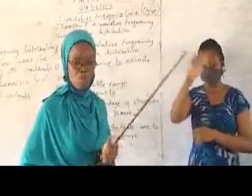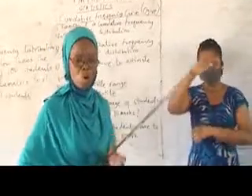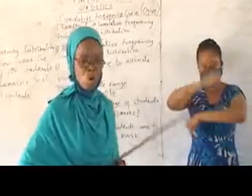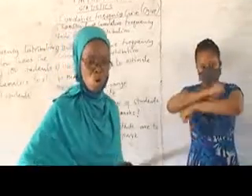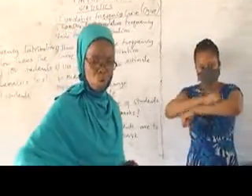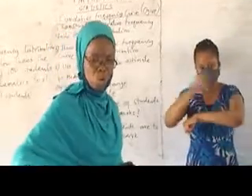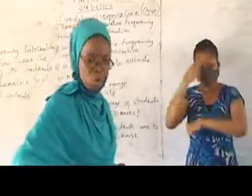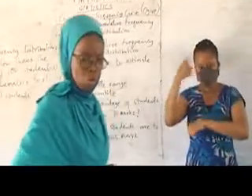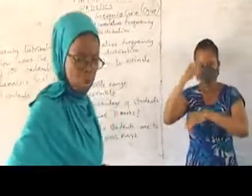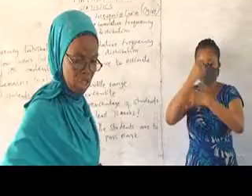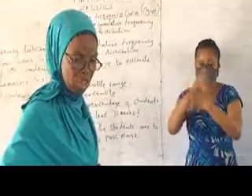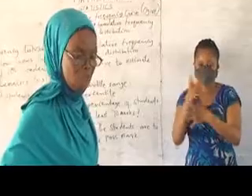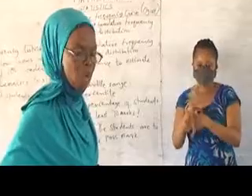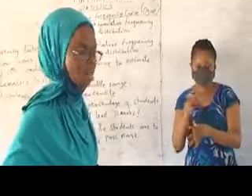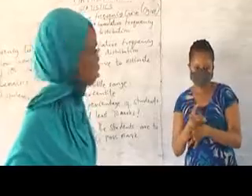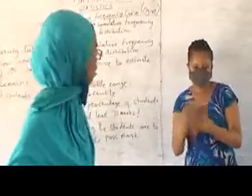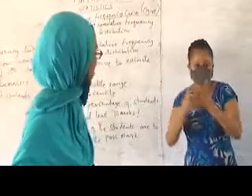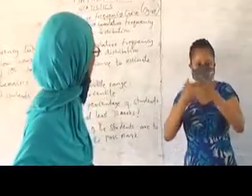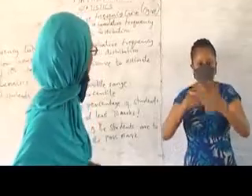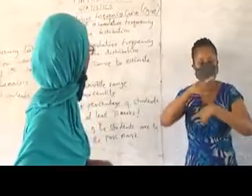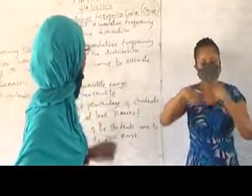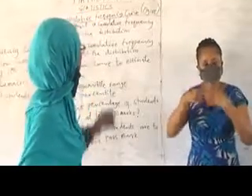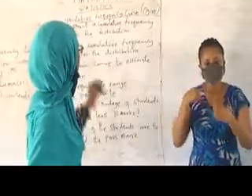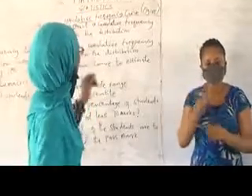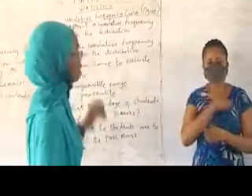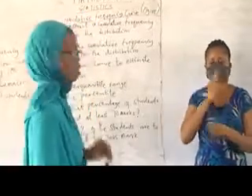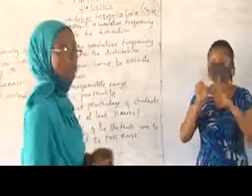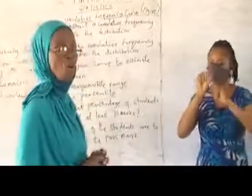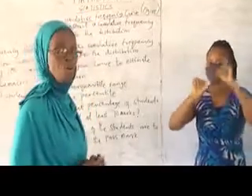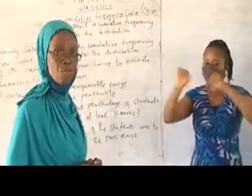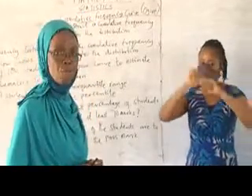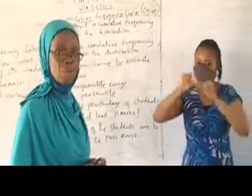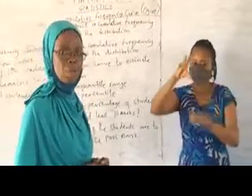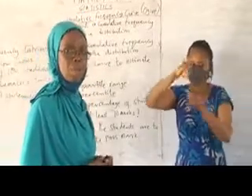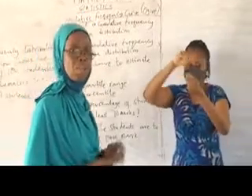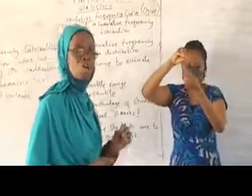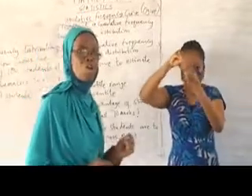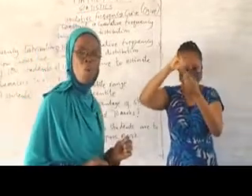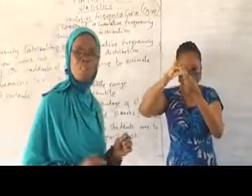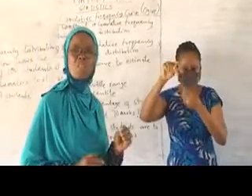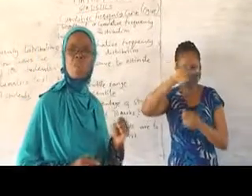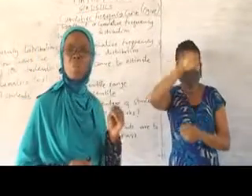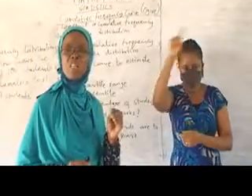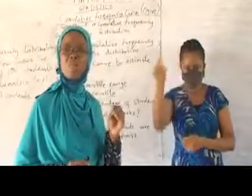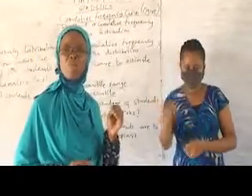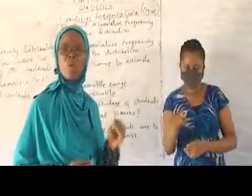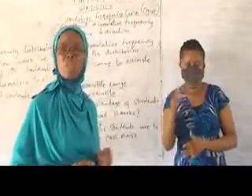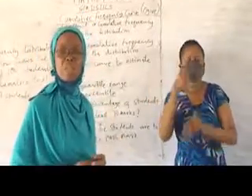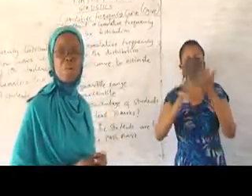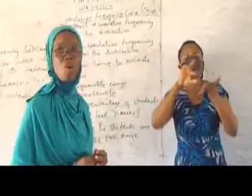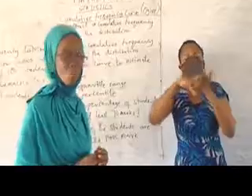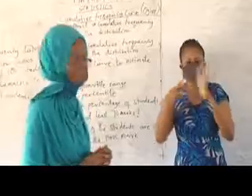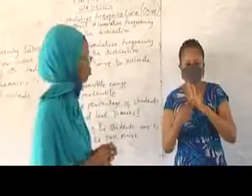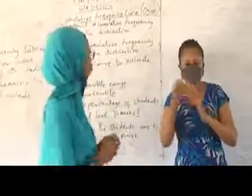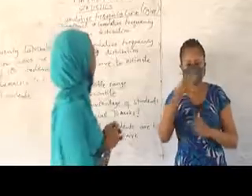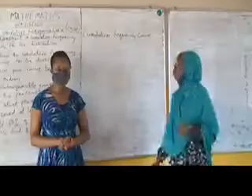of all, before we go, we are talking about cumulative frequency curve. Let us know, what is cumulative